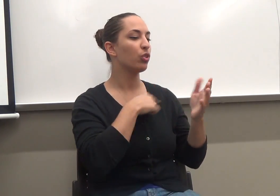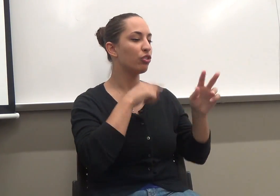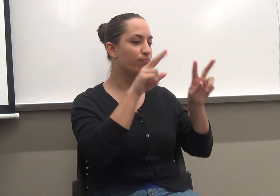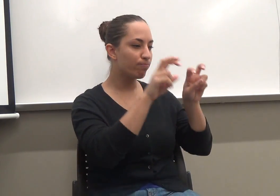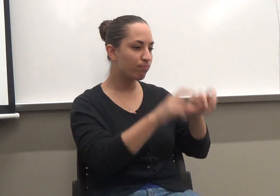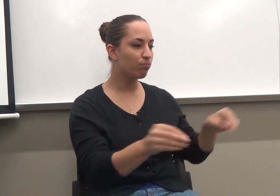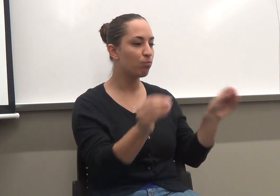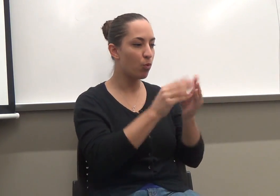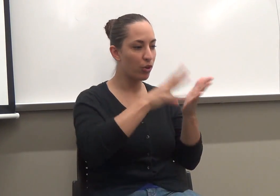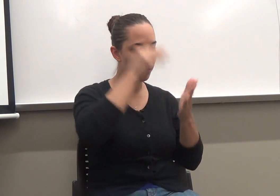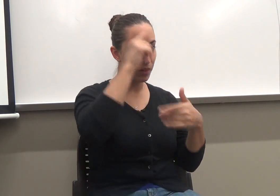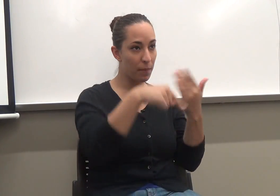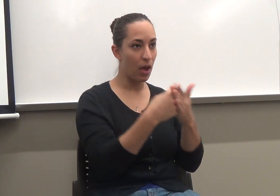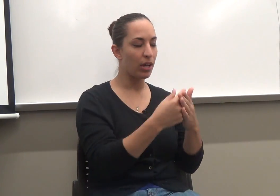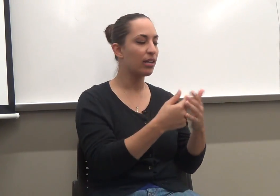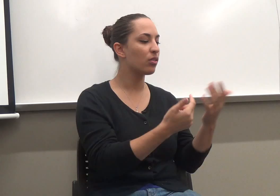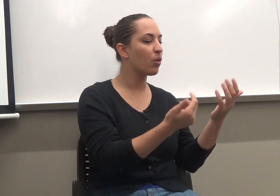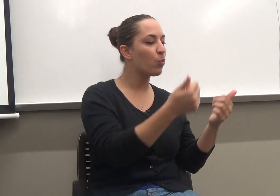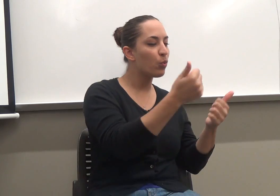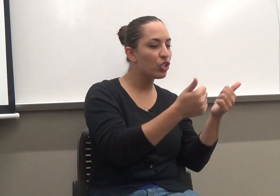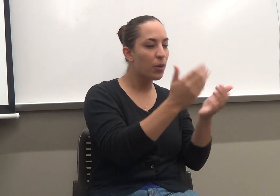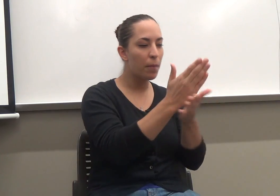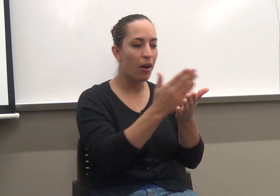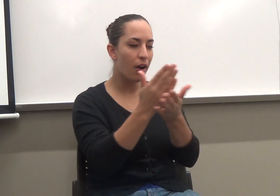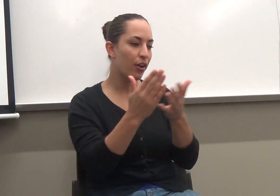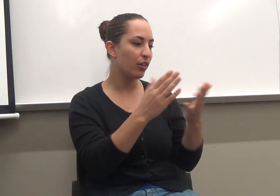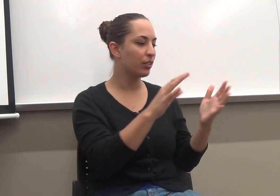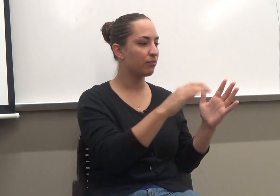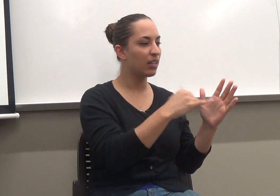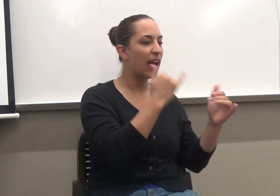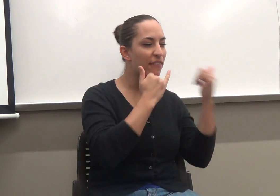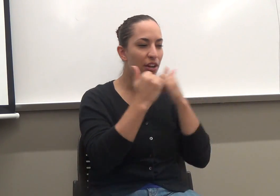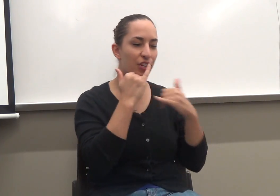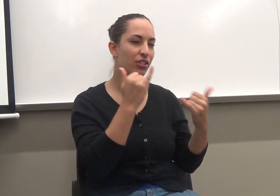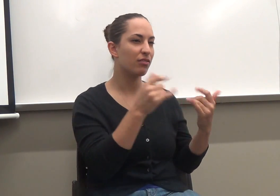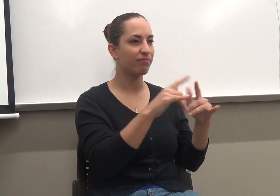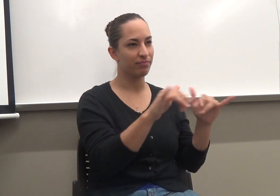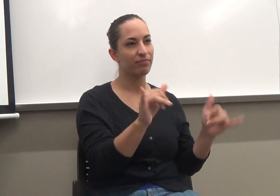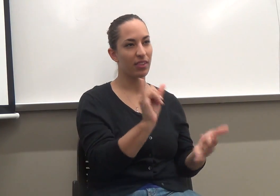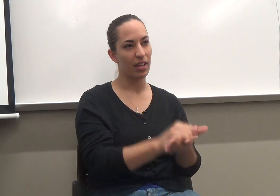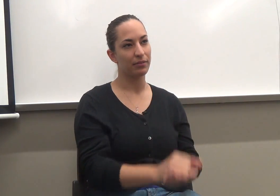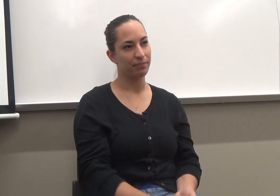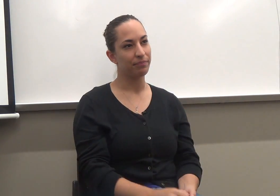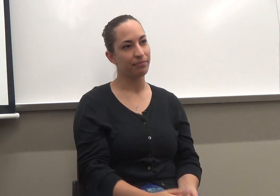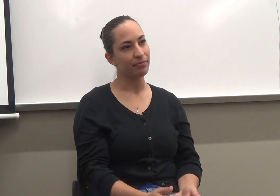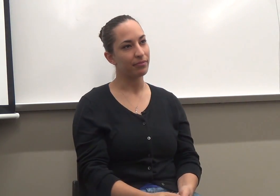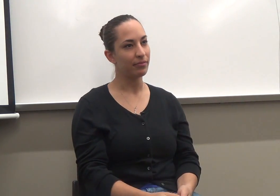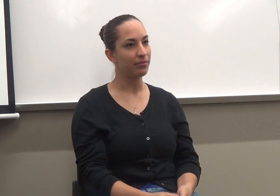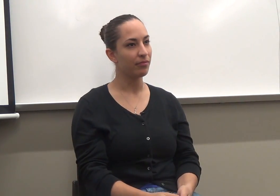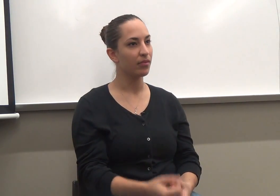so she believes nothing ain't. This is, you probably recognize this from high school.